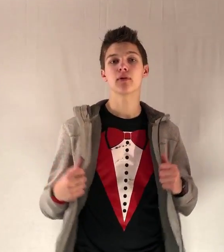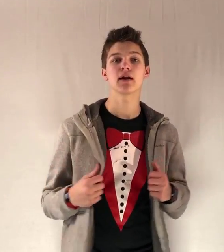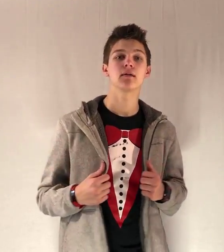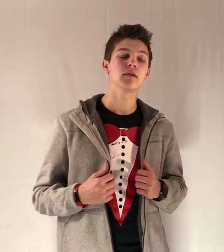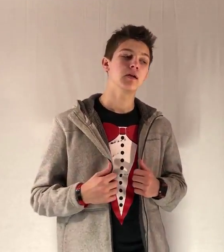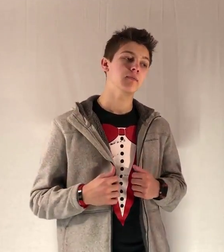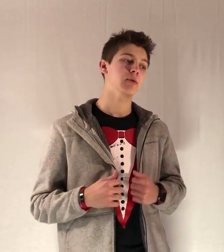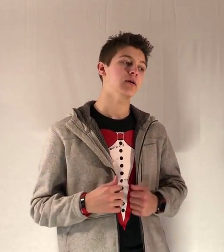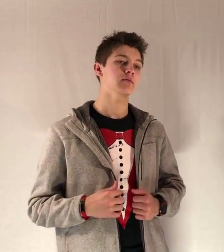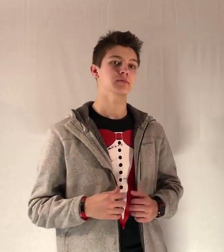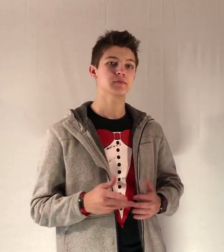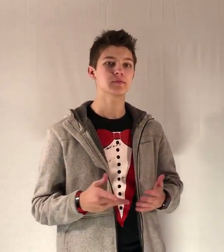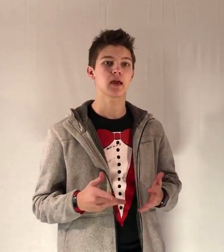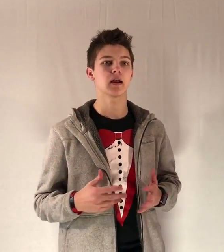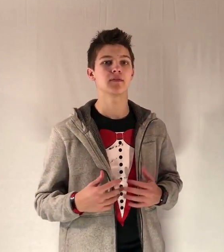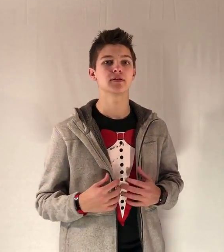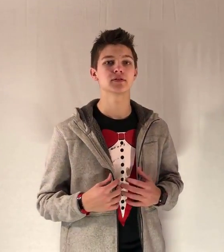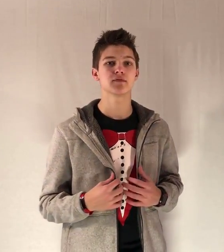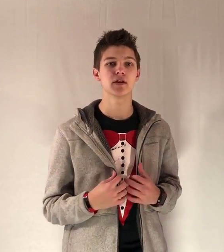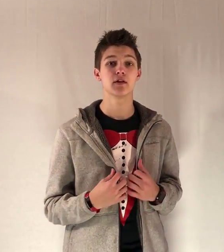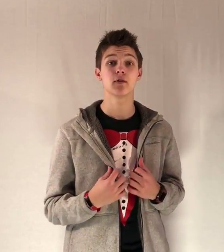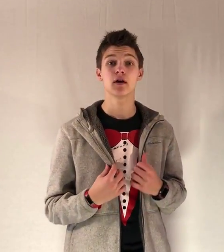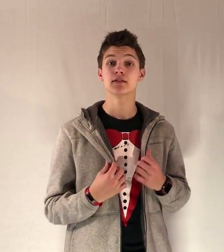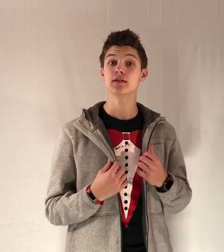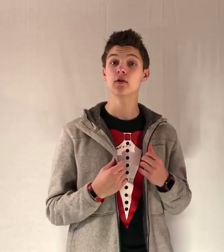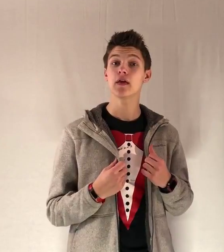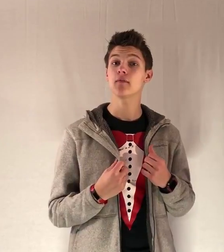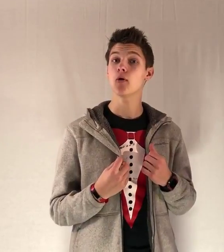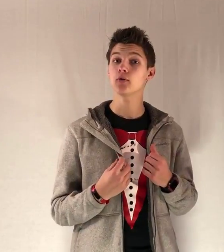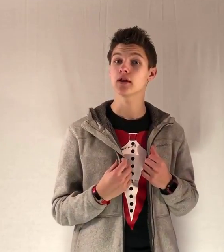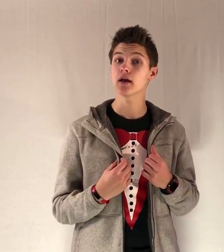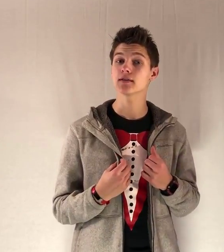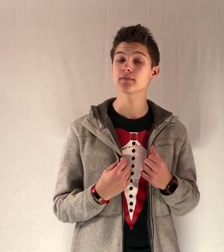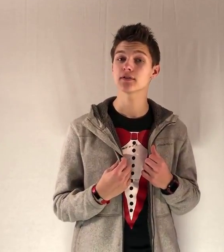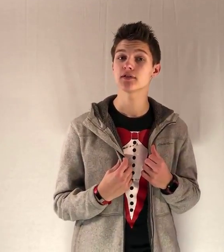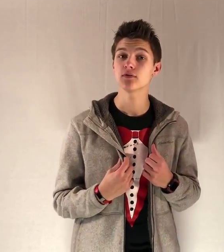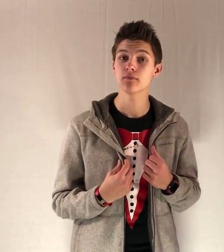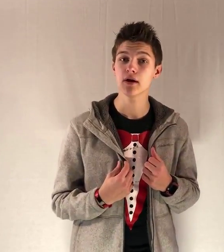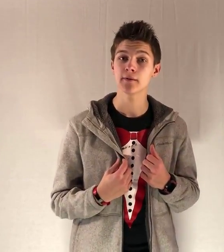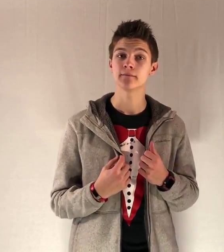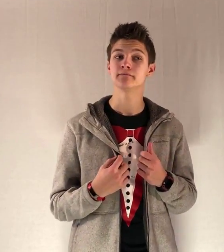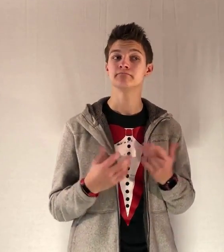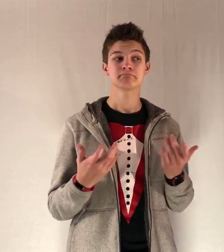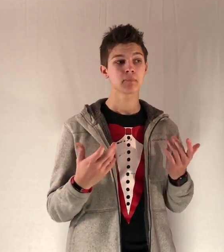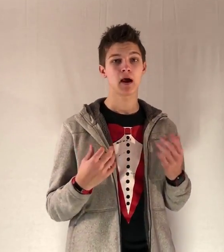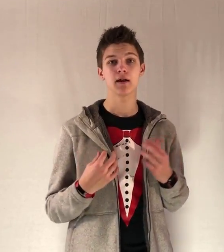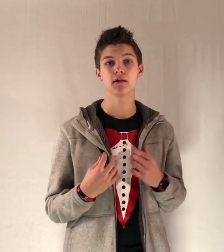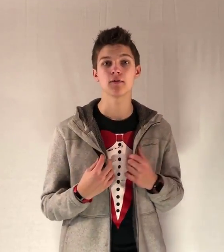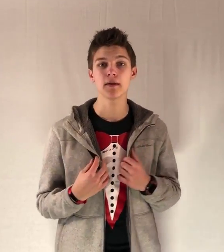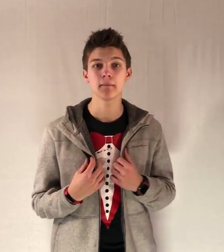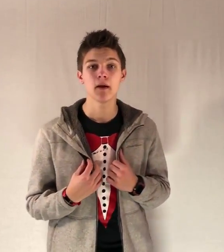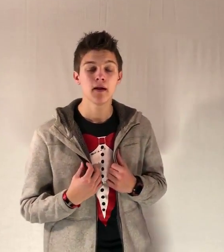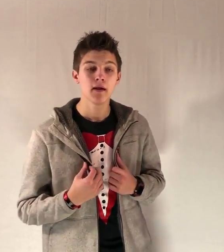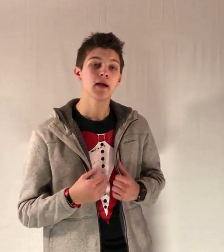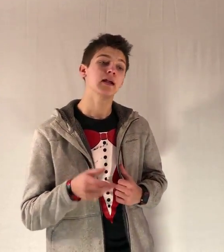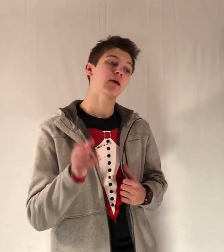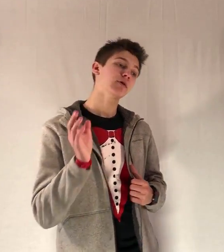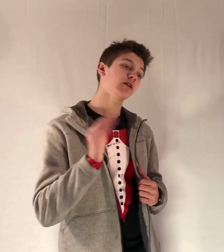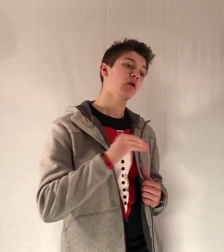Braille. Braille was kind of an interesting video. Did you know that Napoleon had something to do with Braille? I didn't know that. And now we're going to go